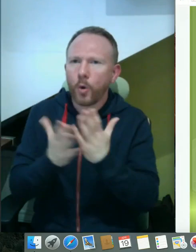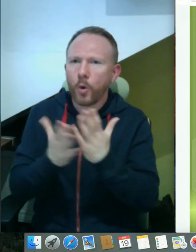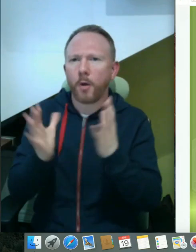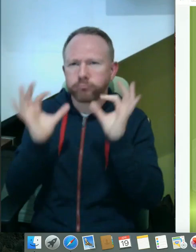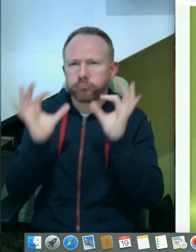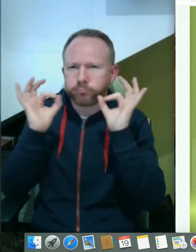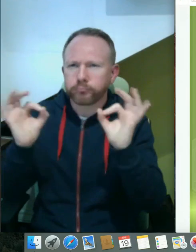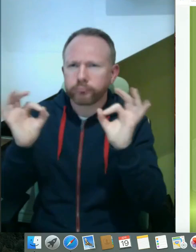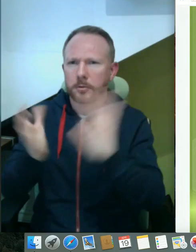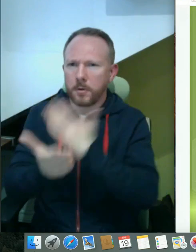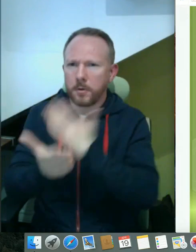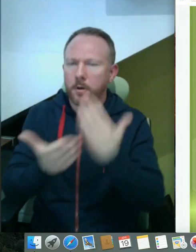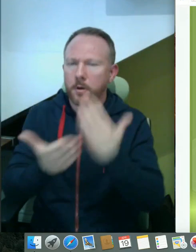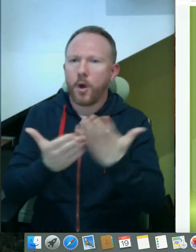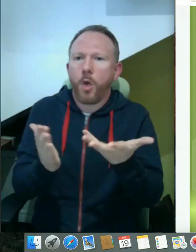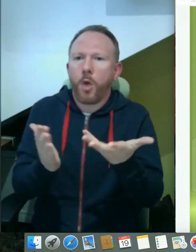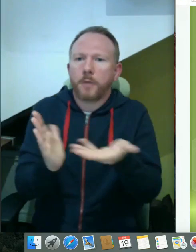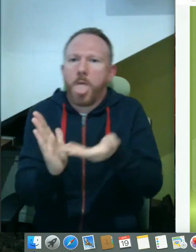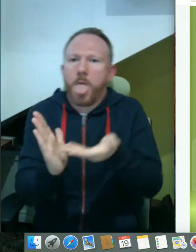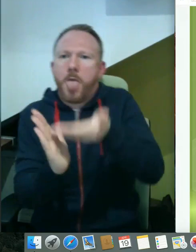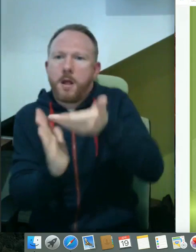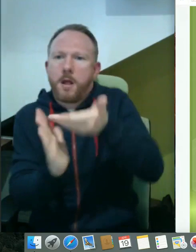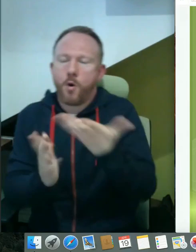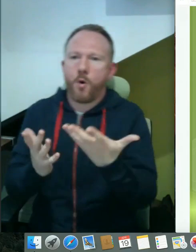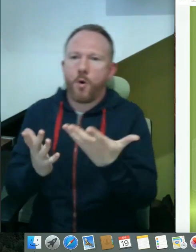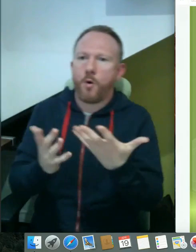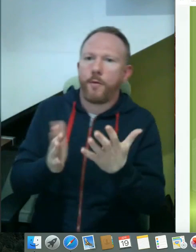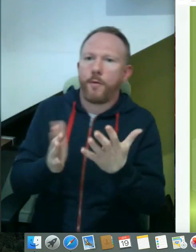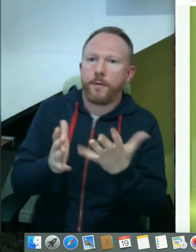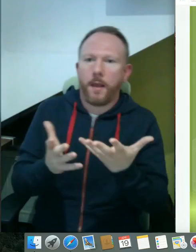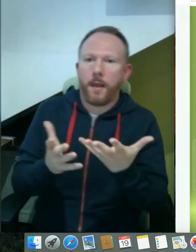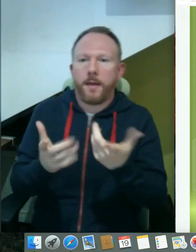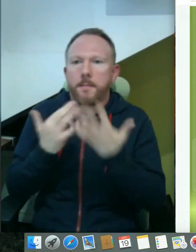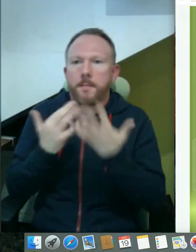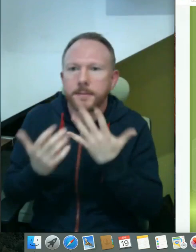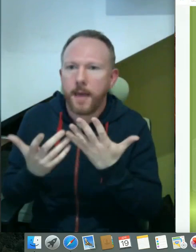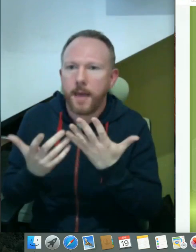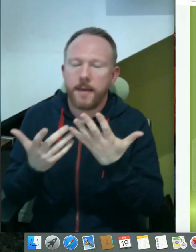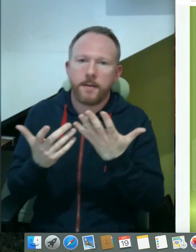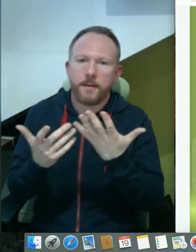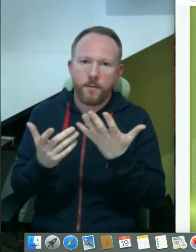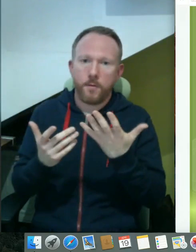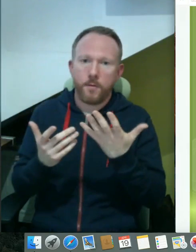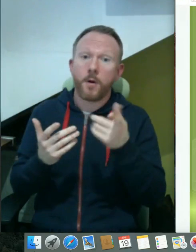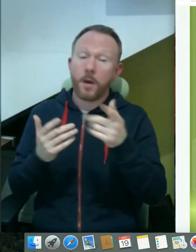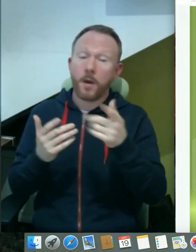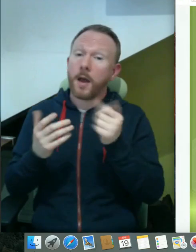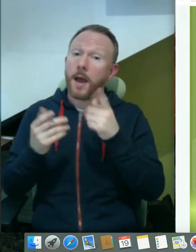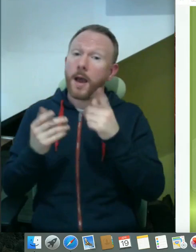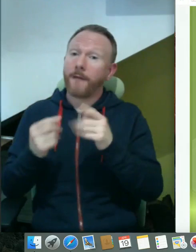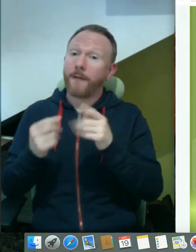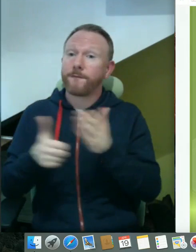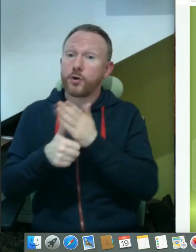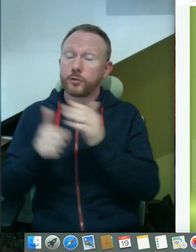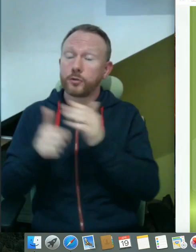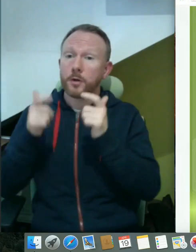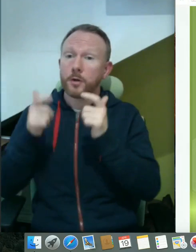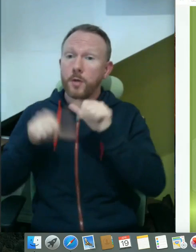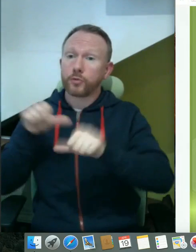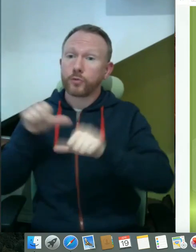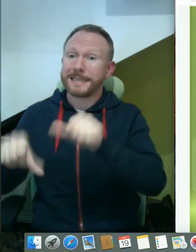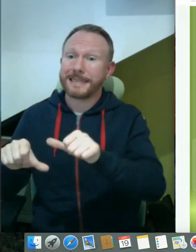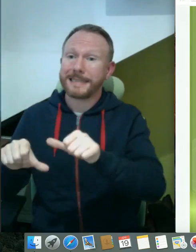already mentioned, the proceedings interpreters, so those interpreters who work for the court and only in the court during a